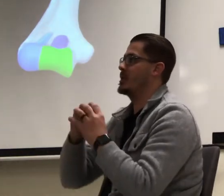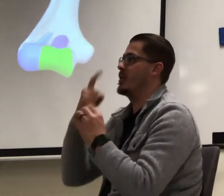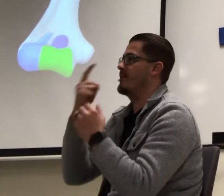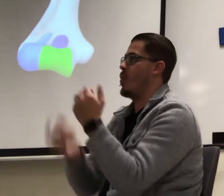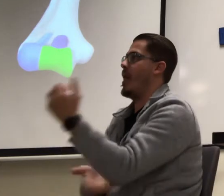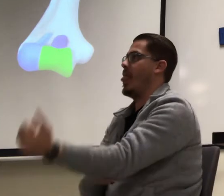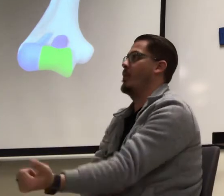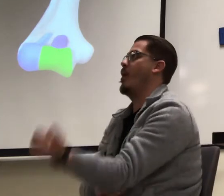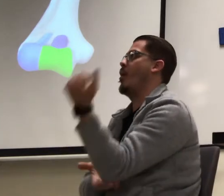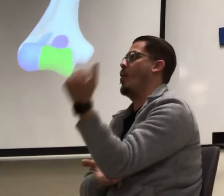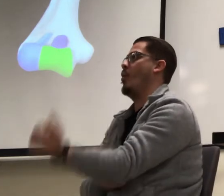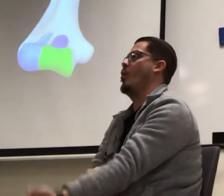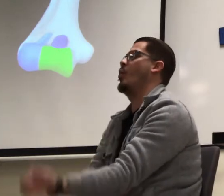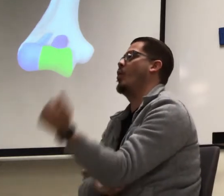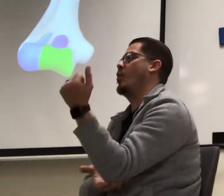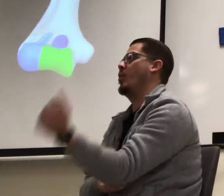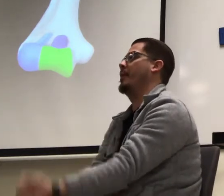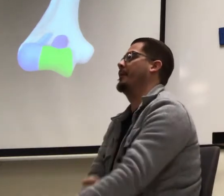Elbow.